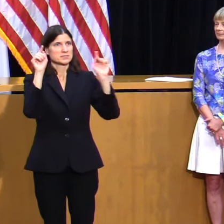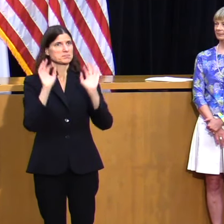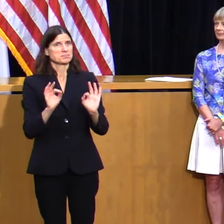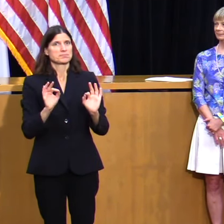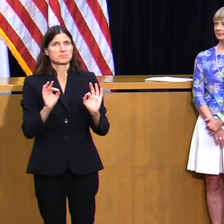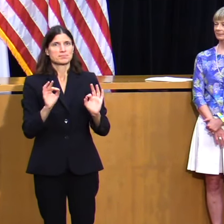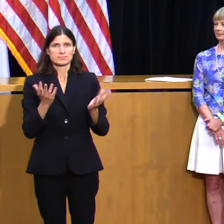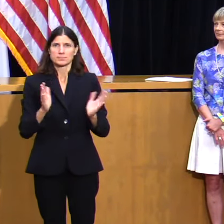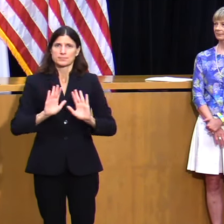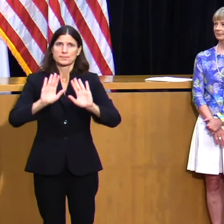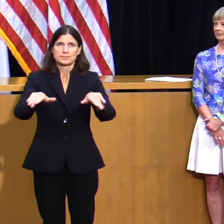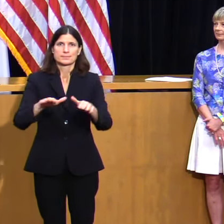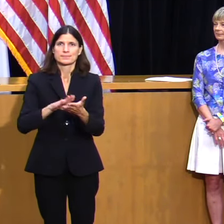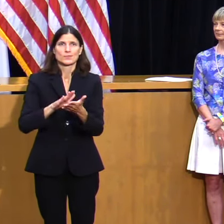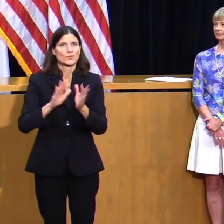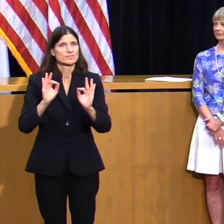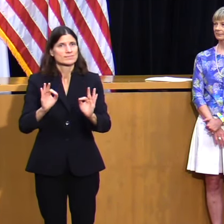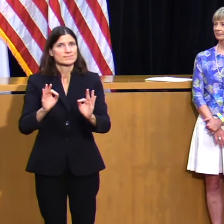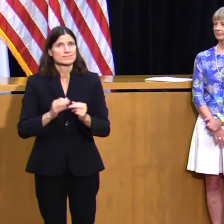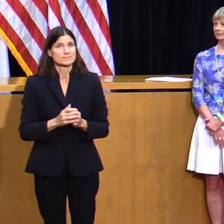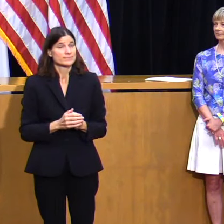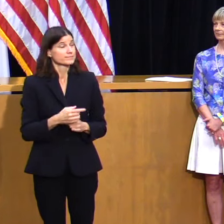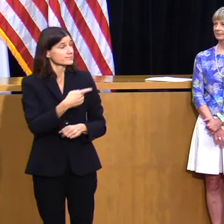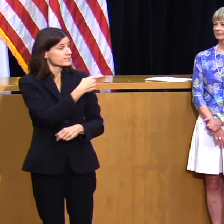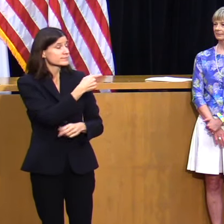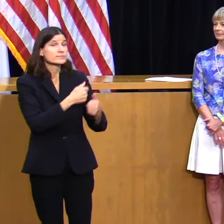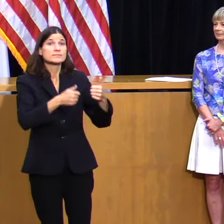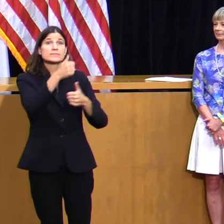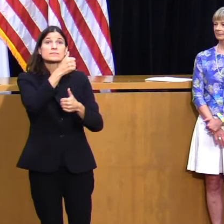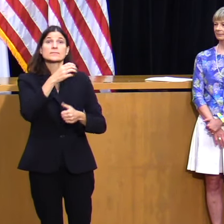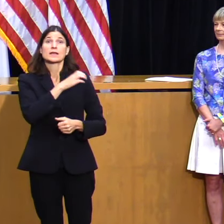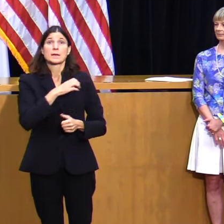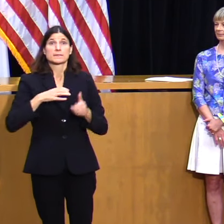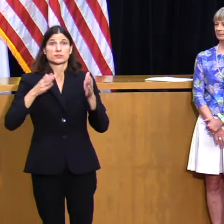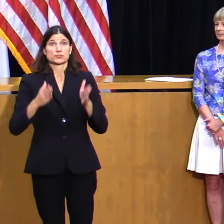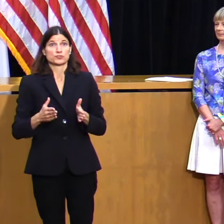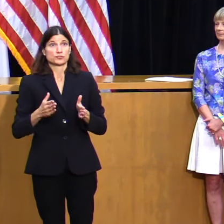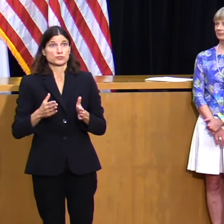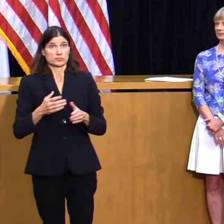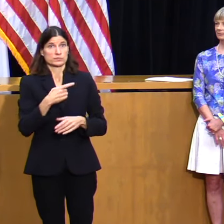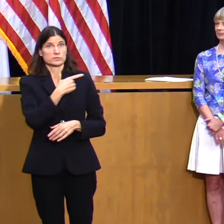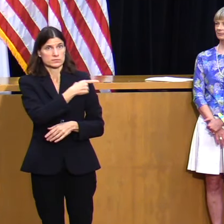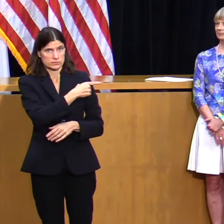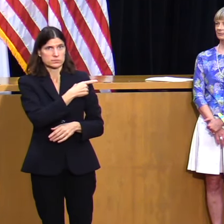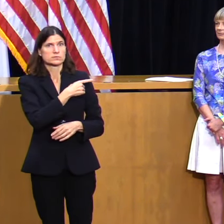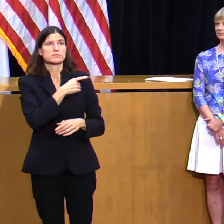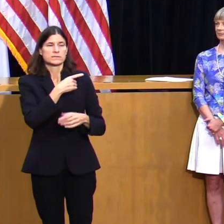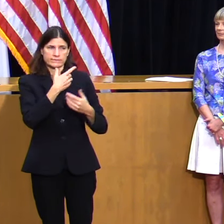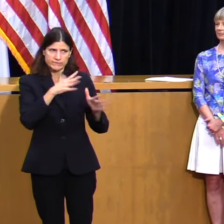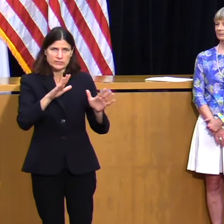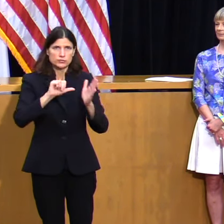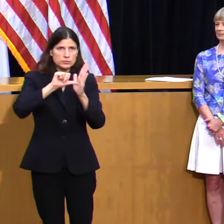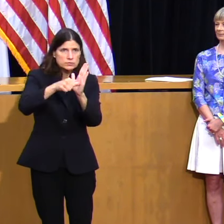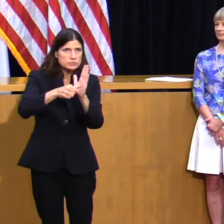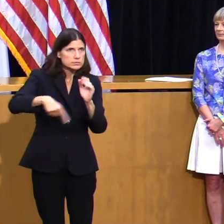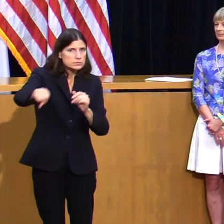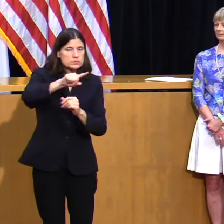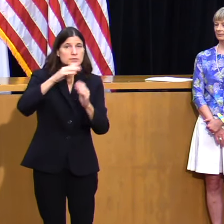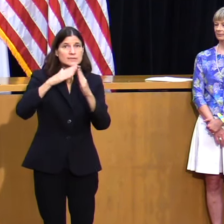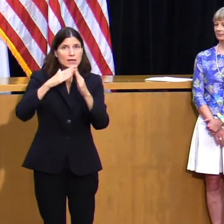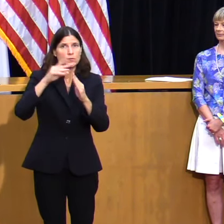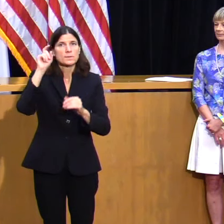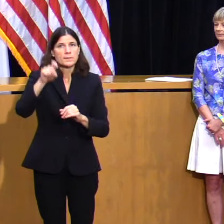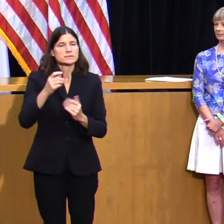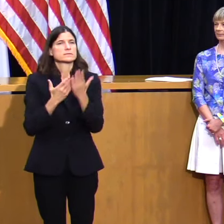develop 3 plans to begin with, an in-person plan, a hybrid plan, and a remote plan, was because he believed that at some point during